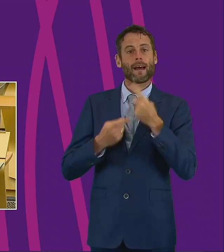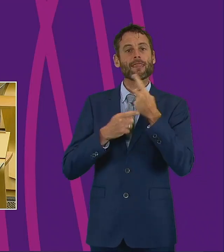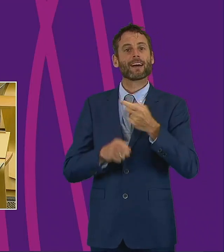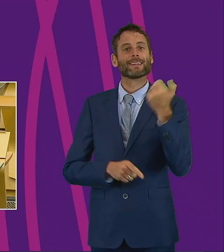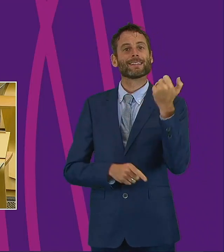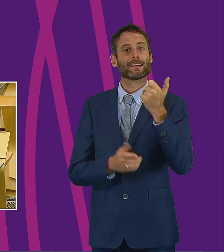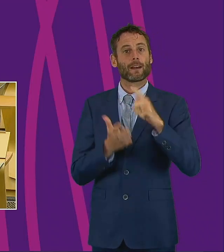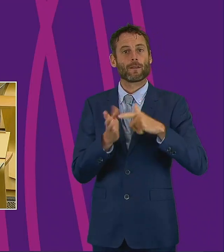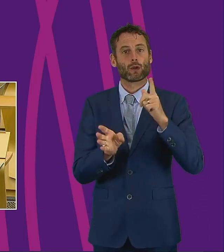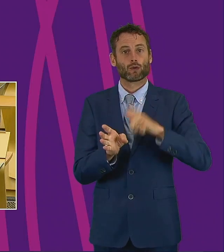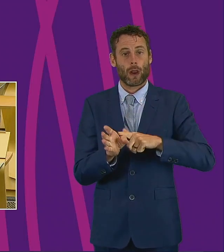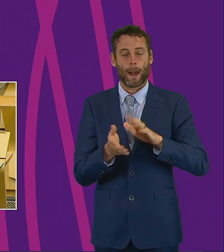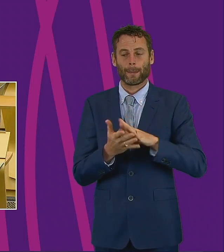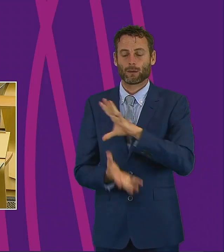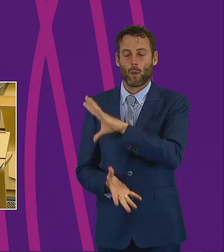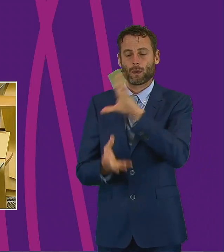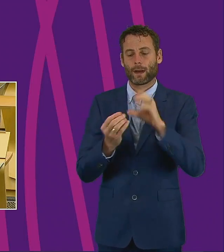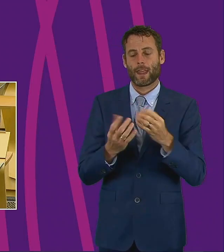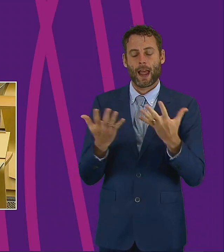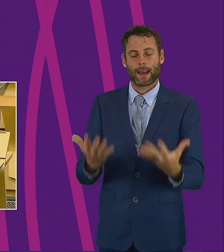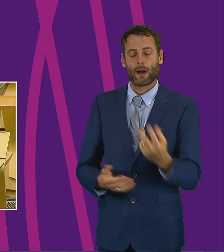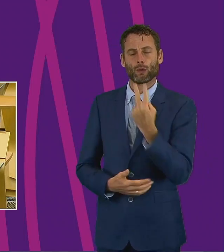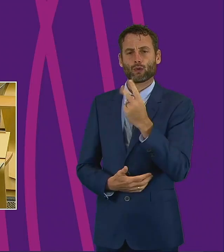number of deaths under that measurement is now